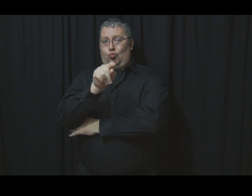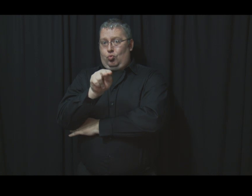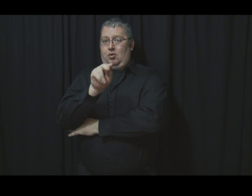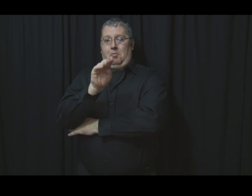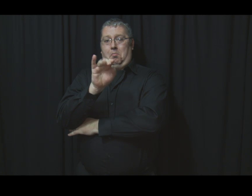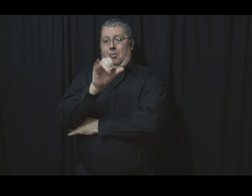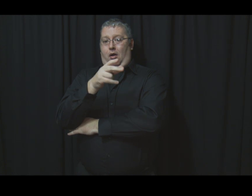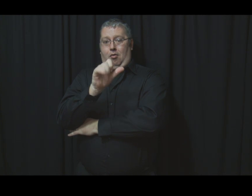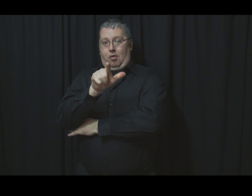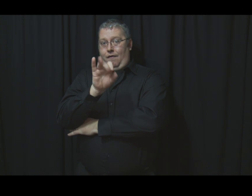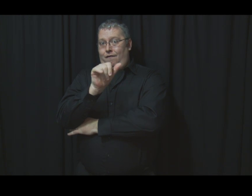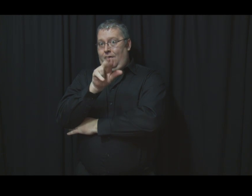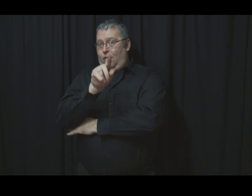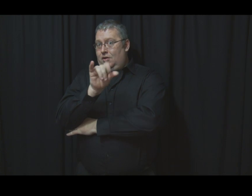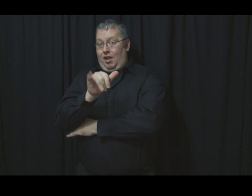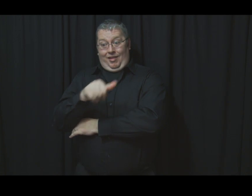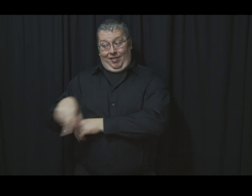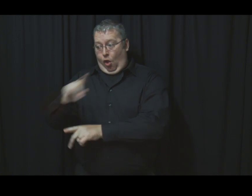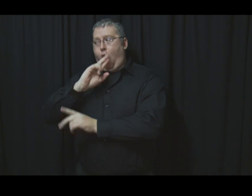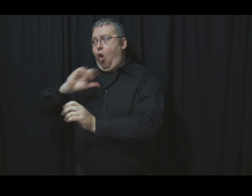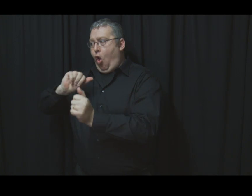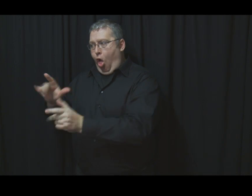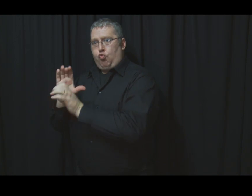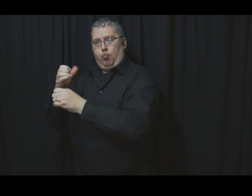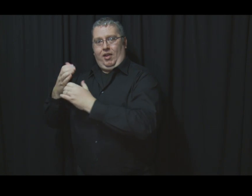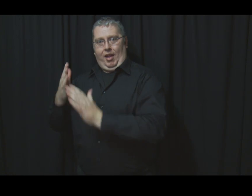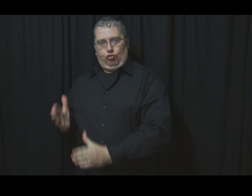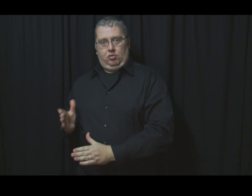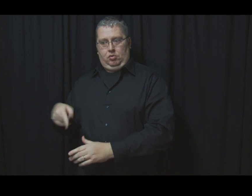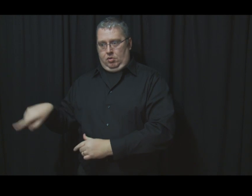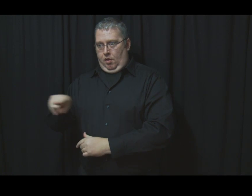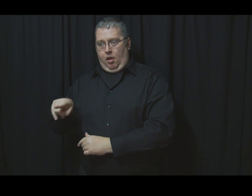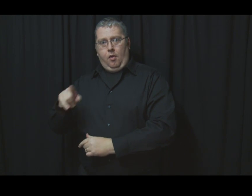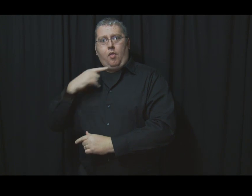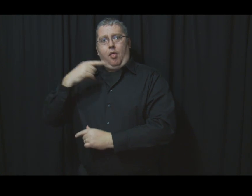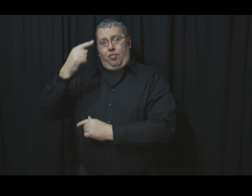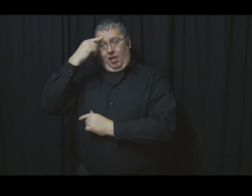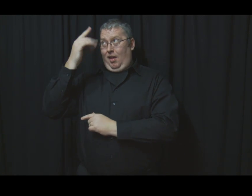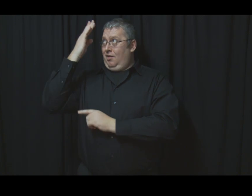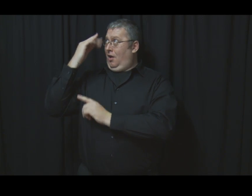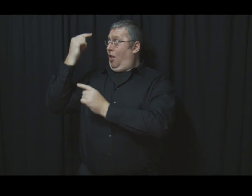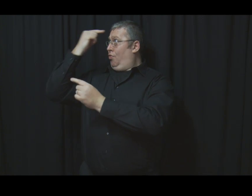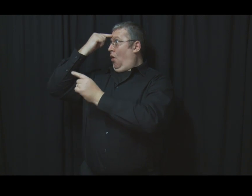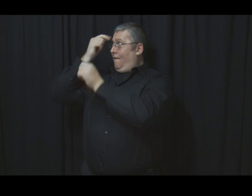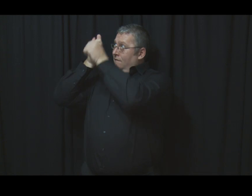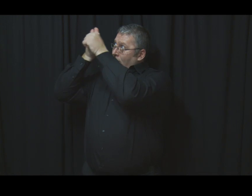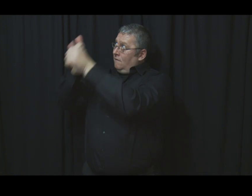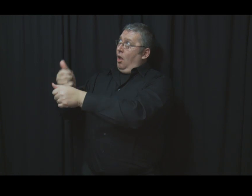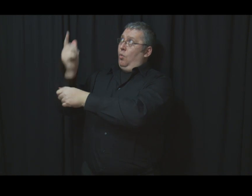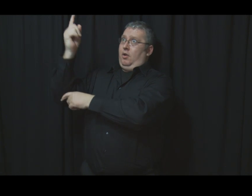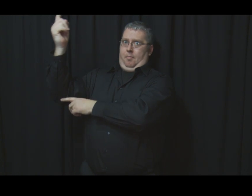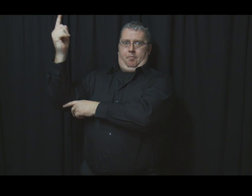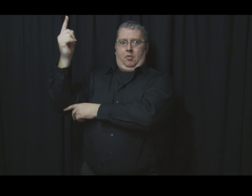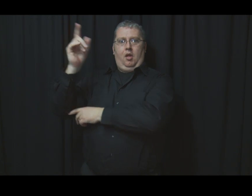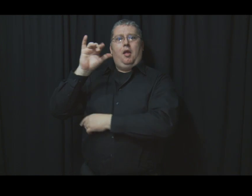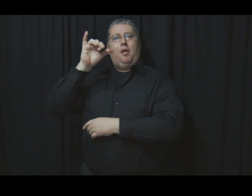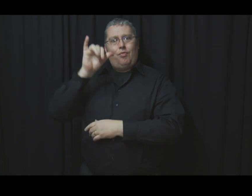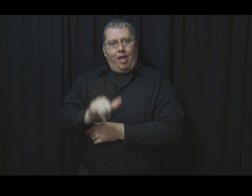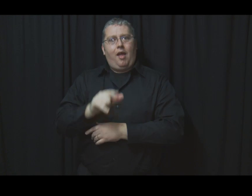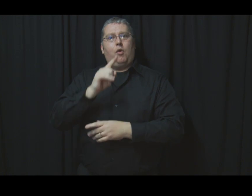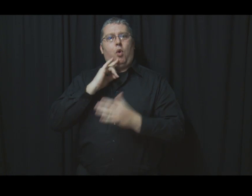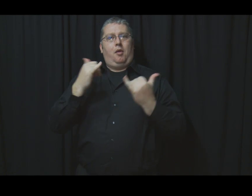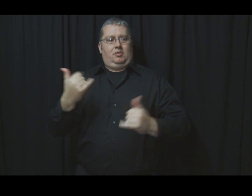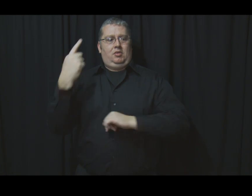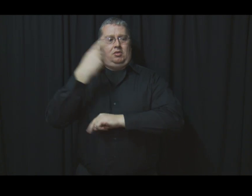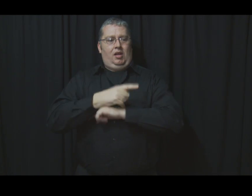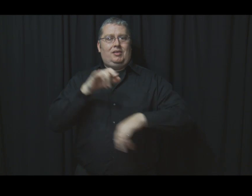Faraday, were creationists. And as one of them said, he's thinking God's thoughts after him. And that's really, modern science really